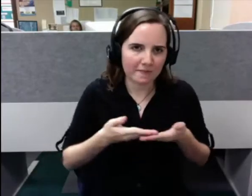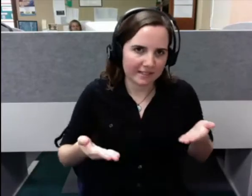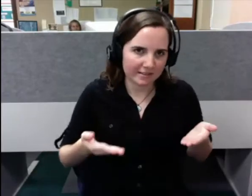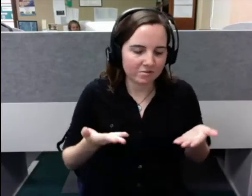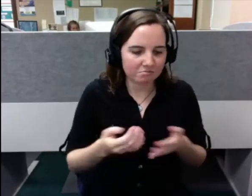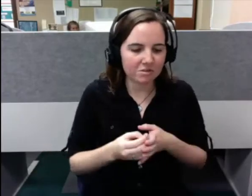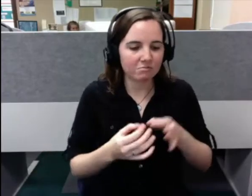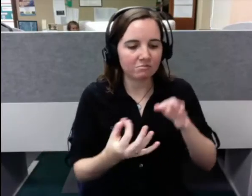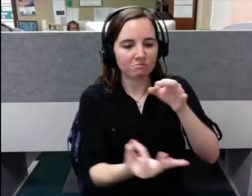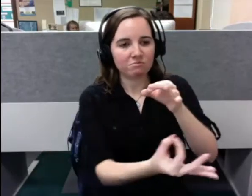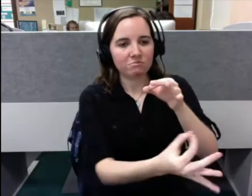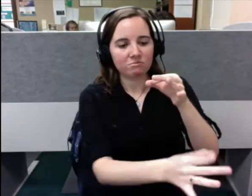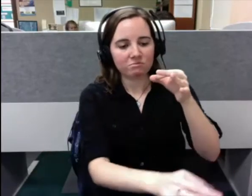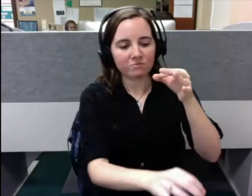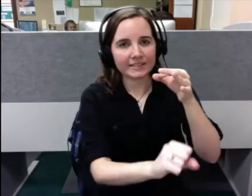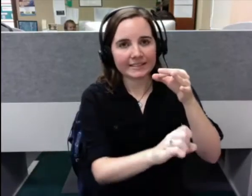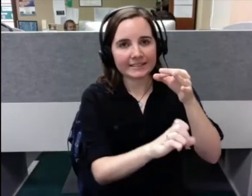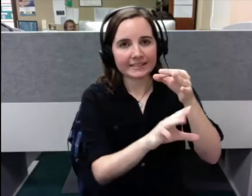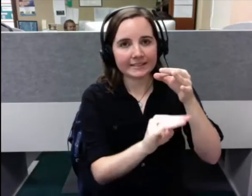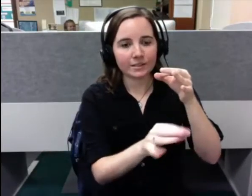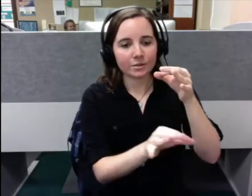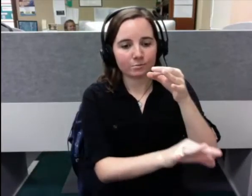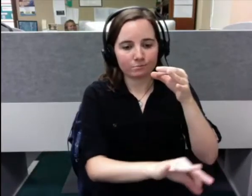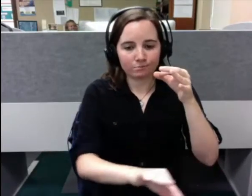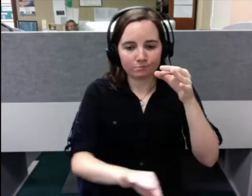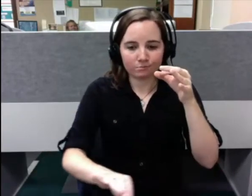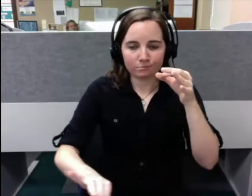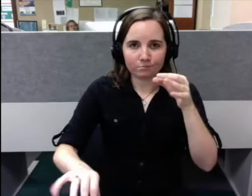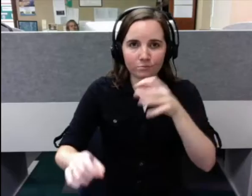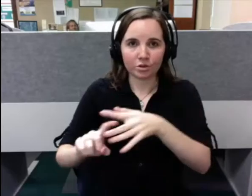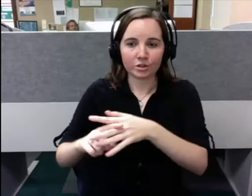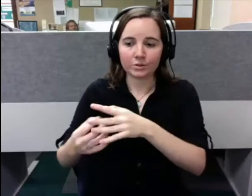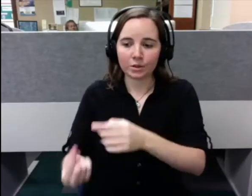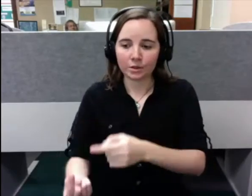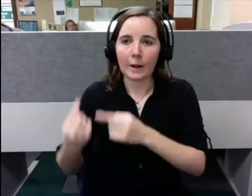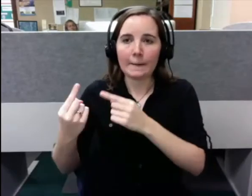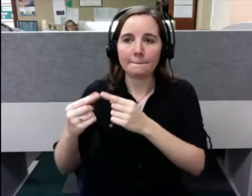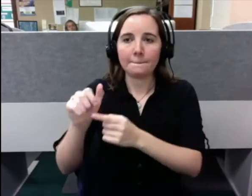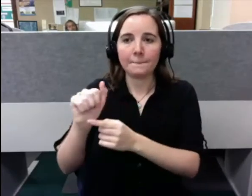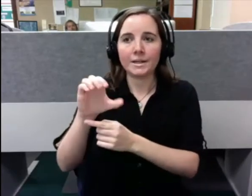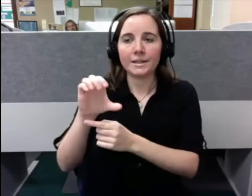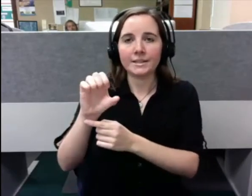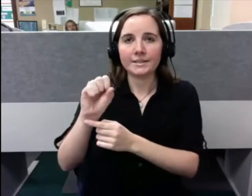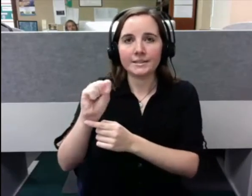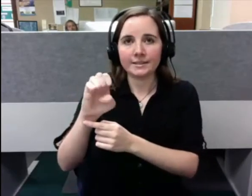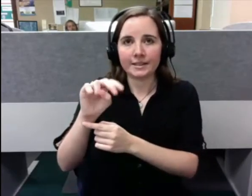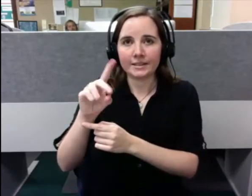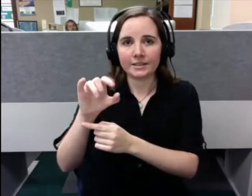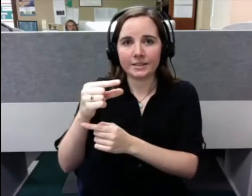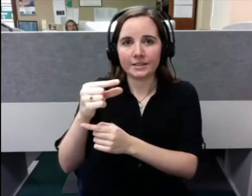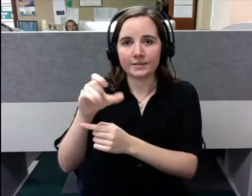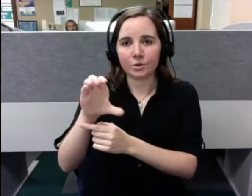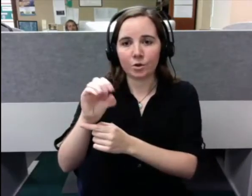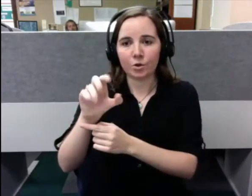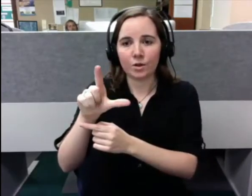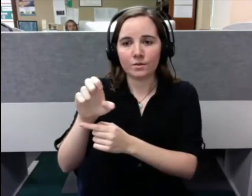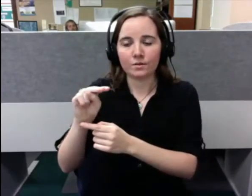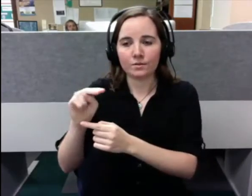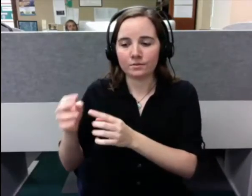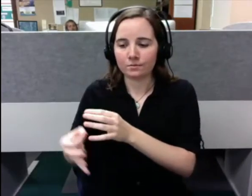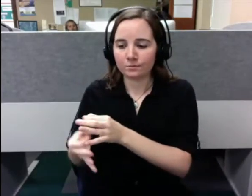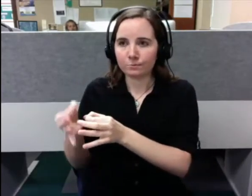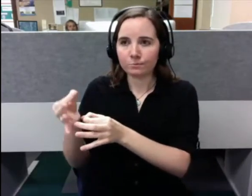cecum, feces will move up the right side of the body through the ascending colon. The ascending colon will turn to the left and run